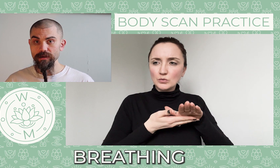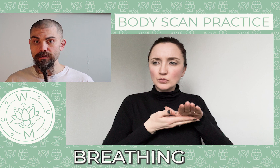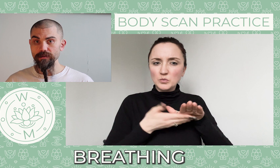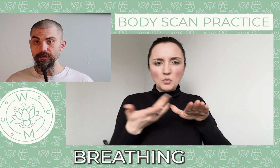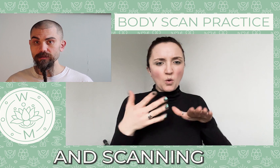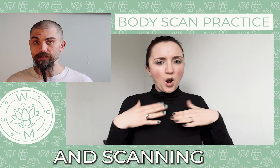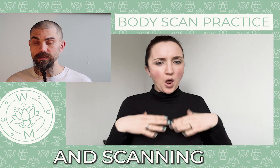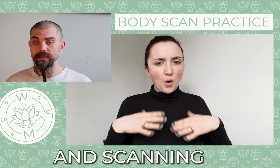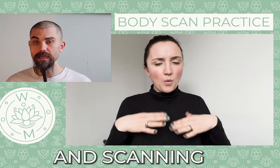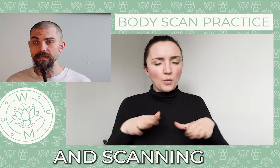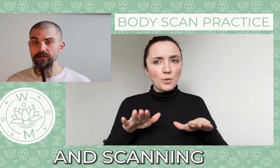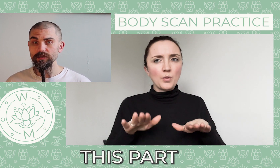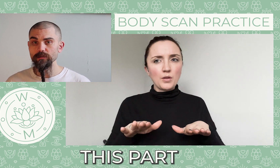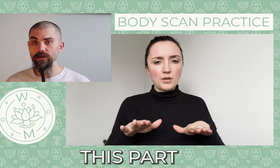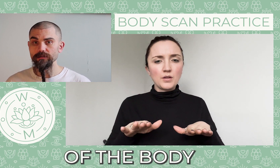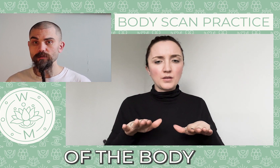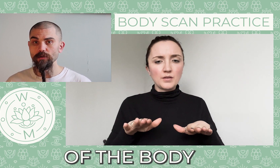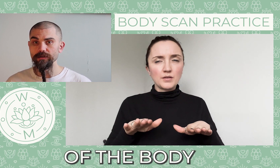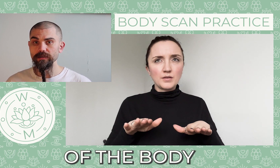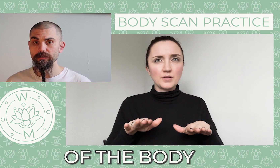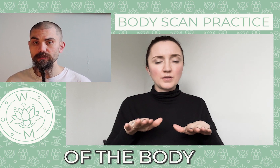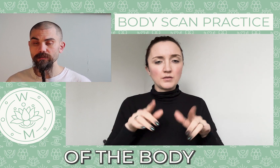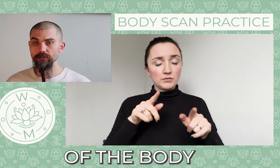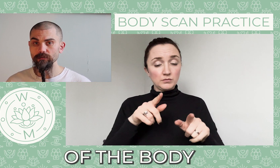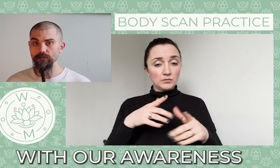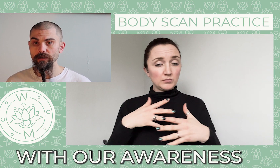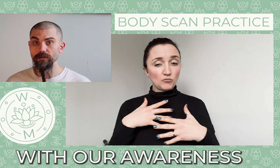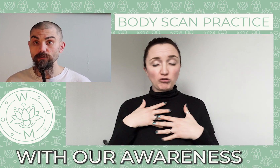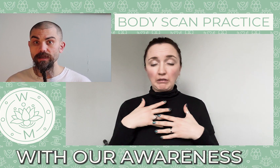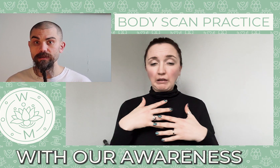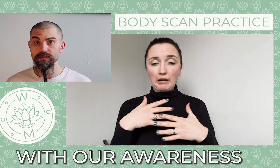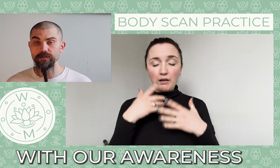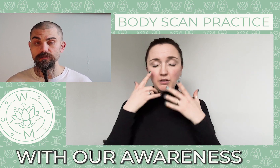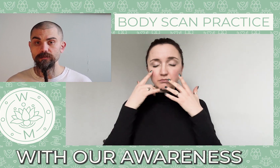Breathing and scanning this part of the body with our awareness.